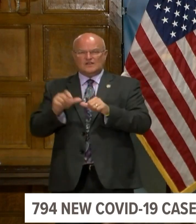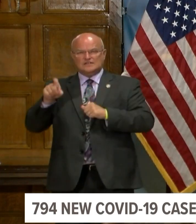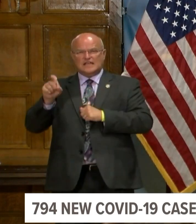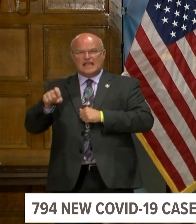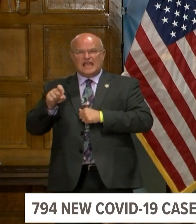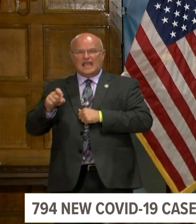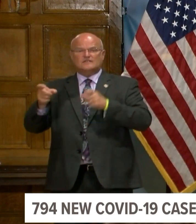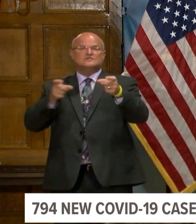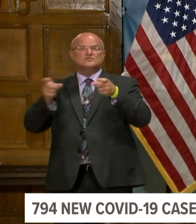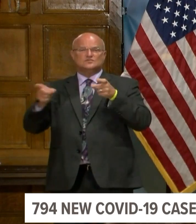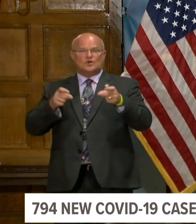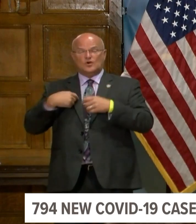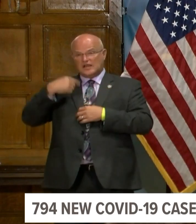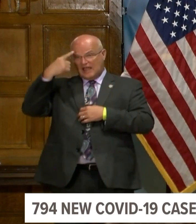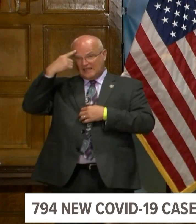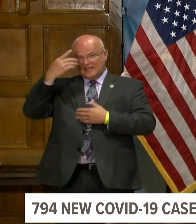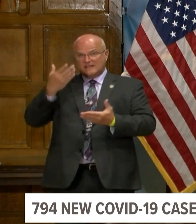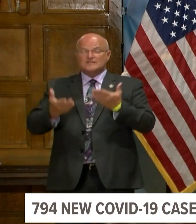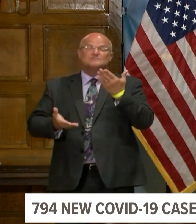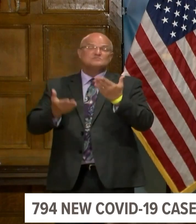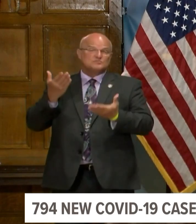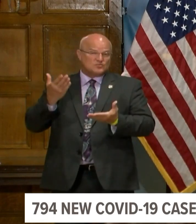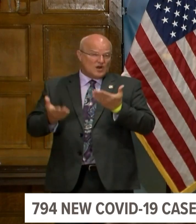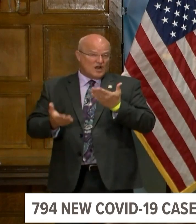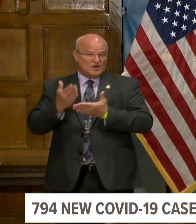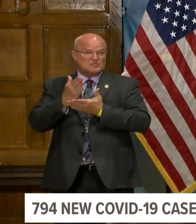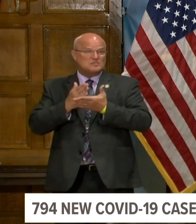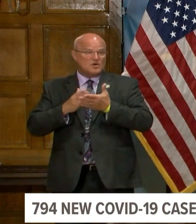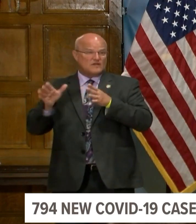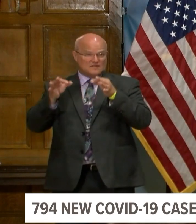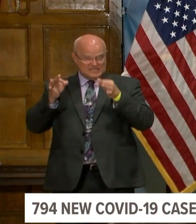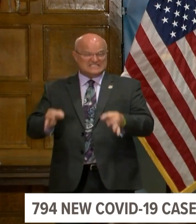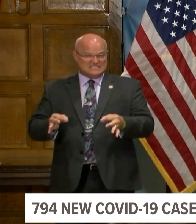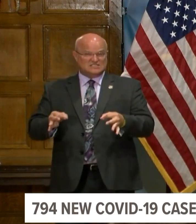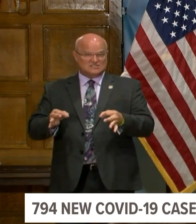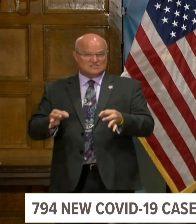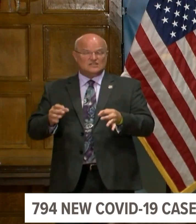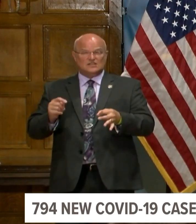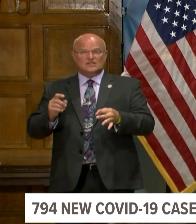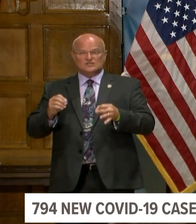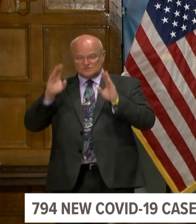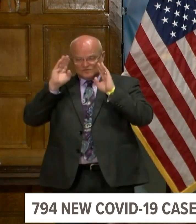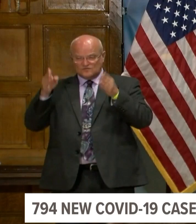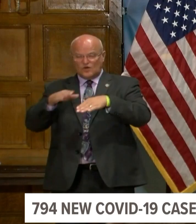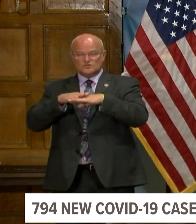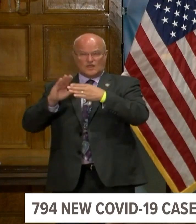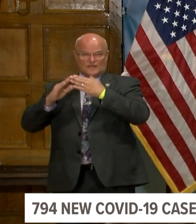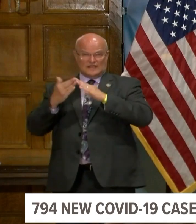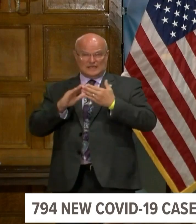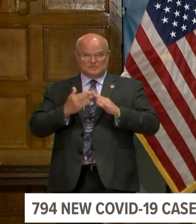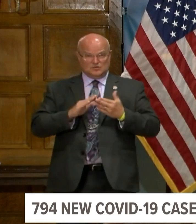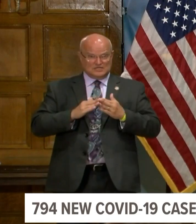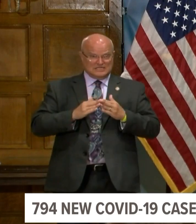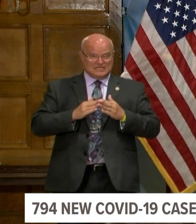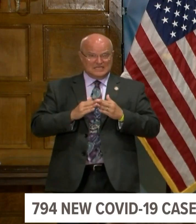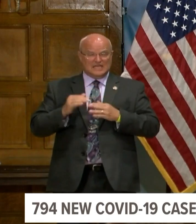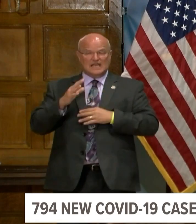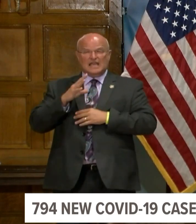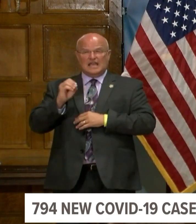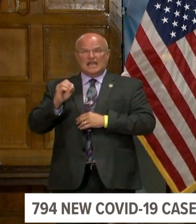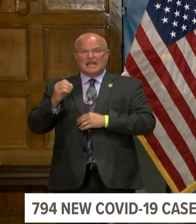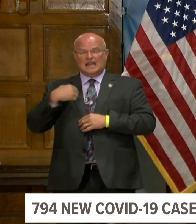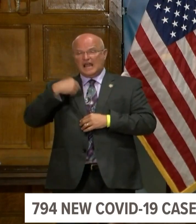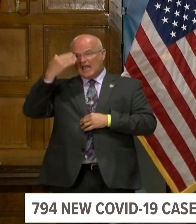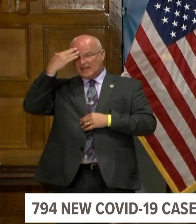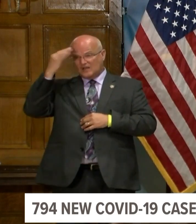they have jurisdiction. I believe that probably was part of their decision to focus on the community. And